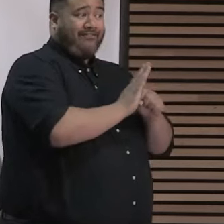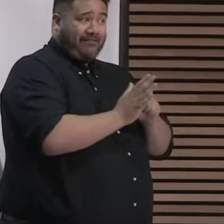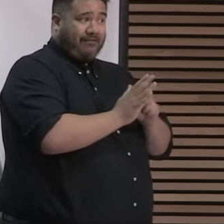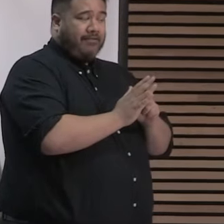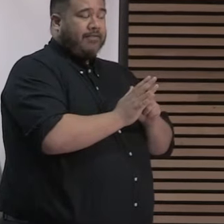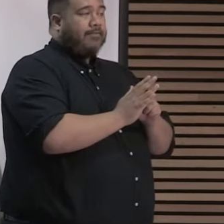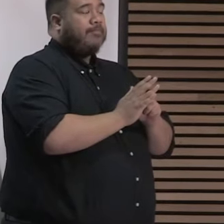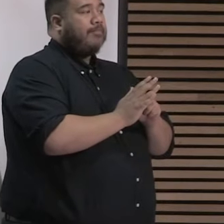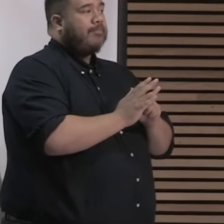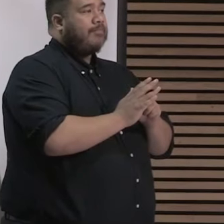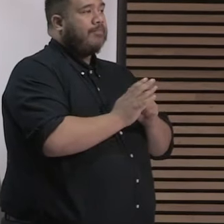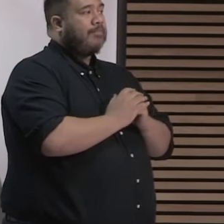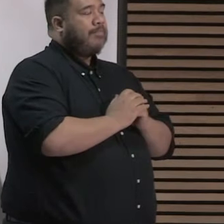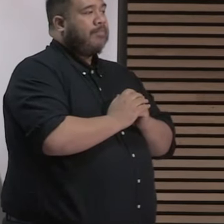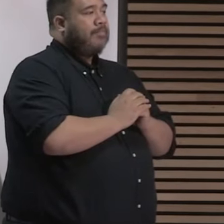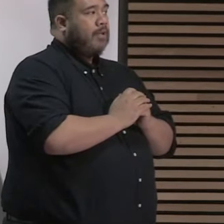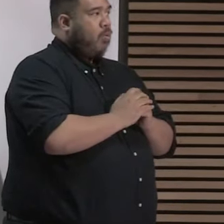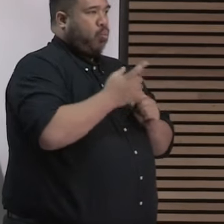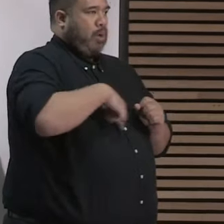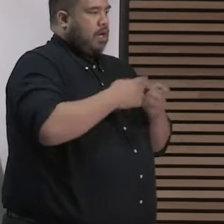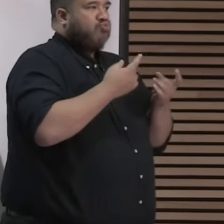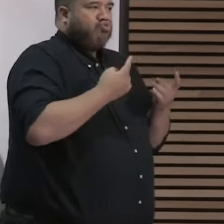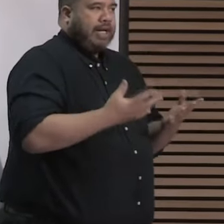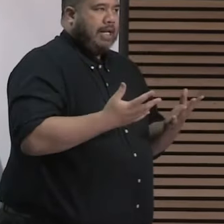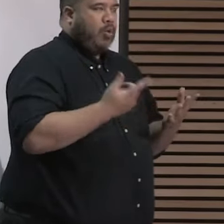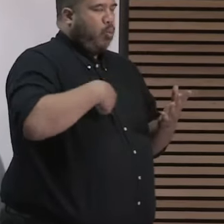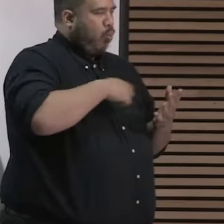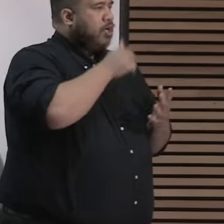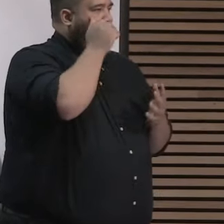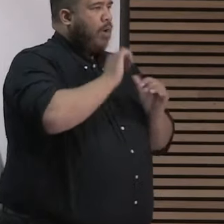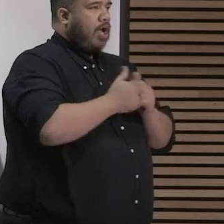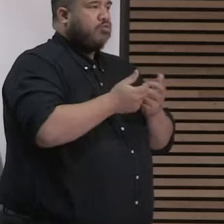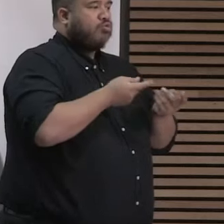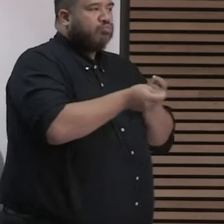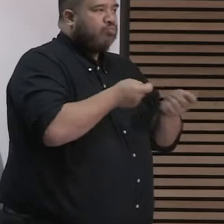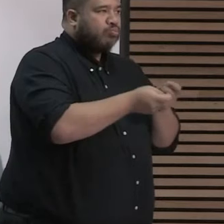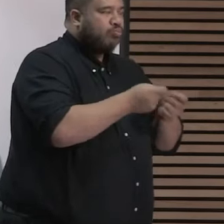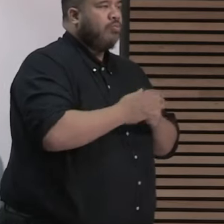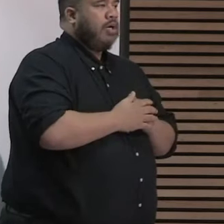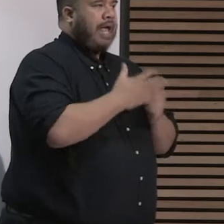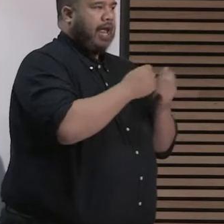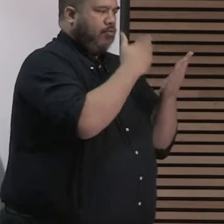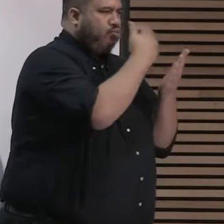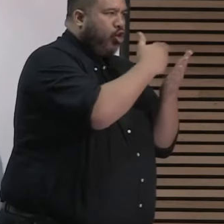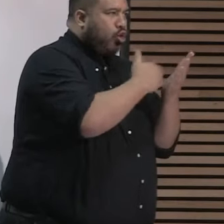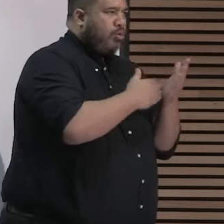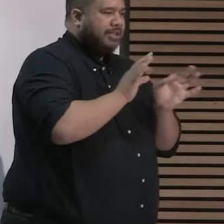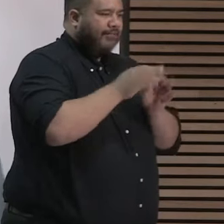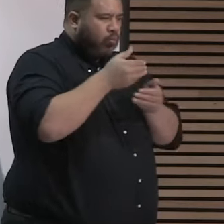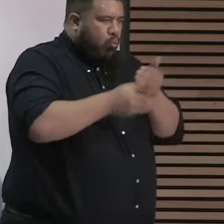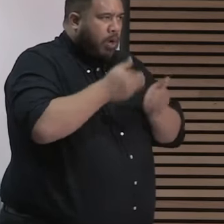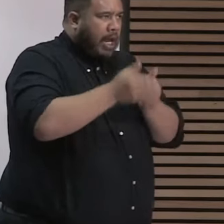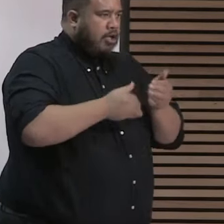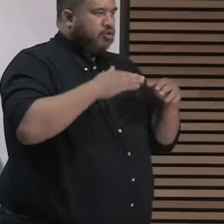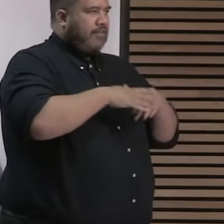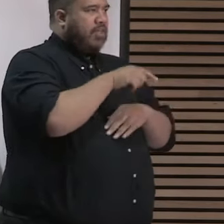isolation facility is something we're prepared for and practice at responding to. We have strong protocols in place. Obviously, this is